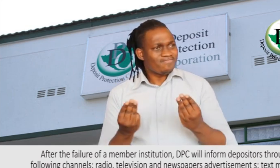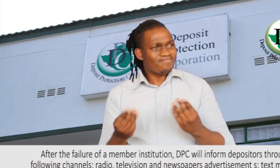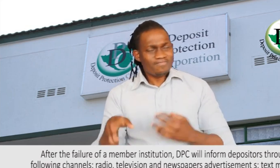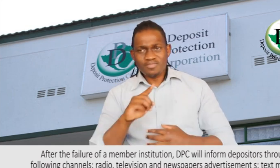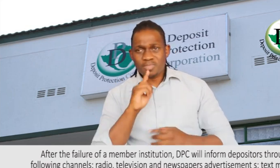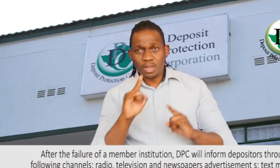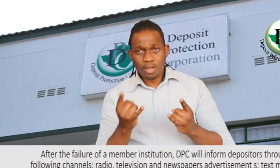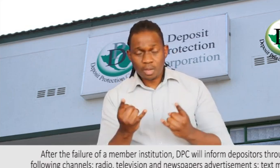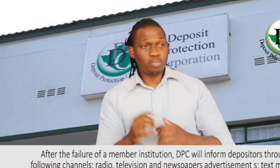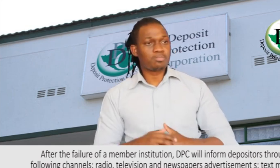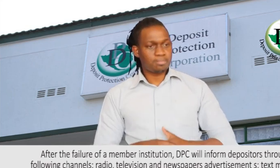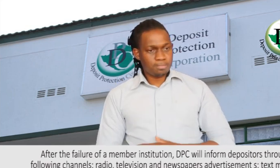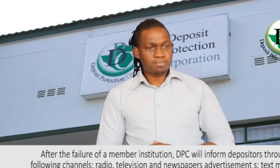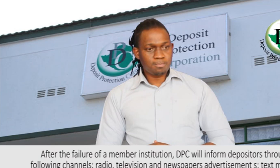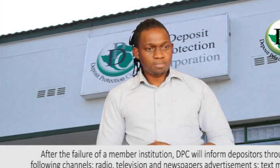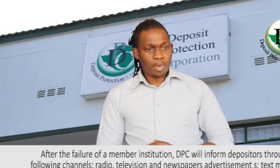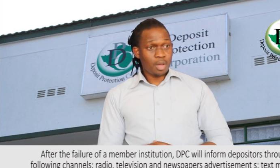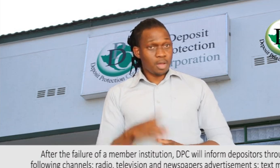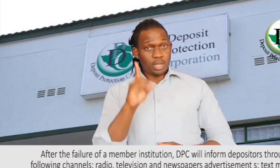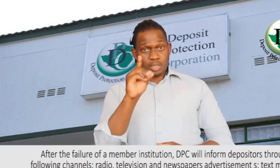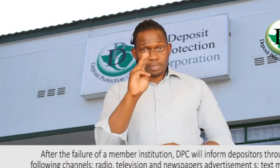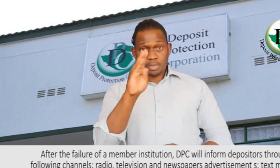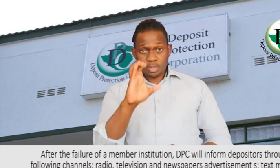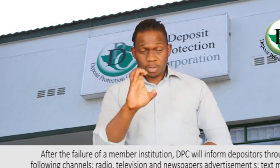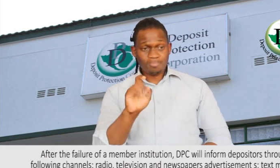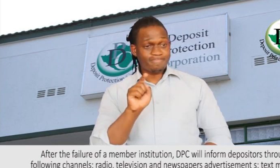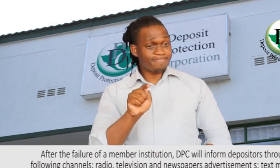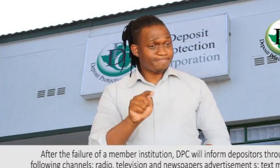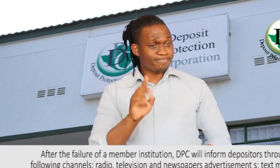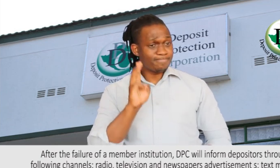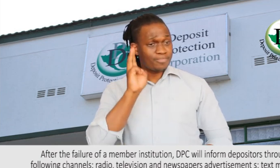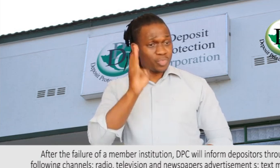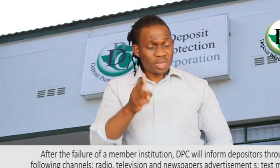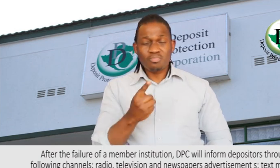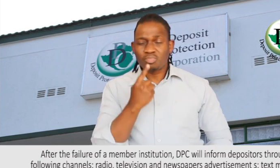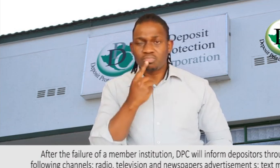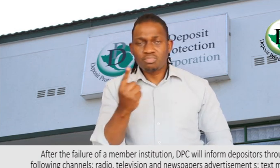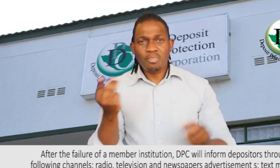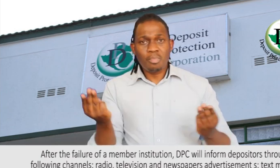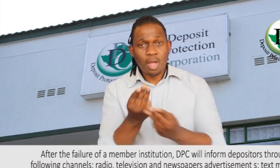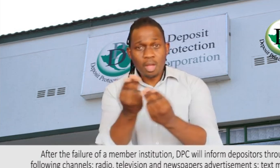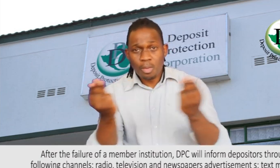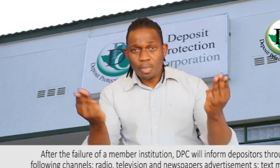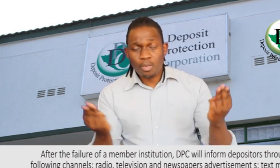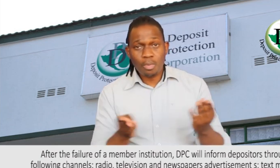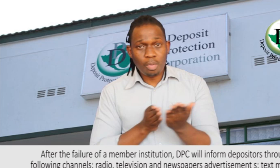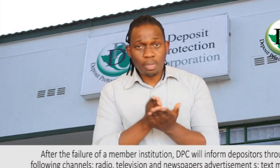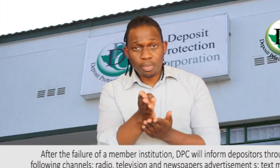After the failure of a member institution, DPC will inform depositors through the following channels: radio, television,